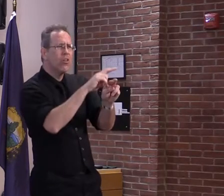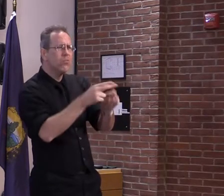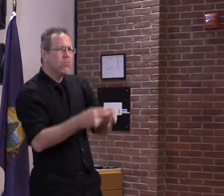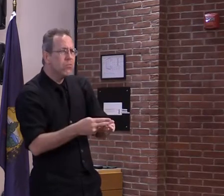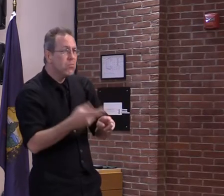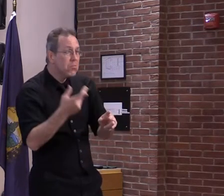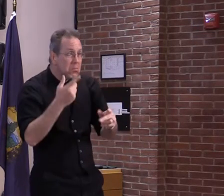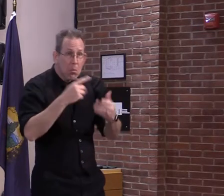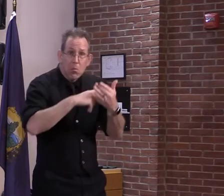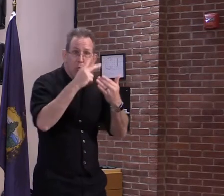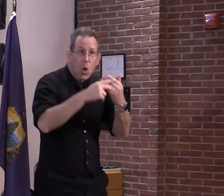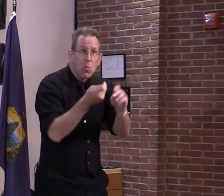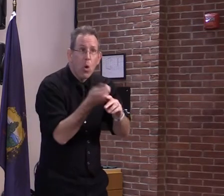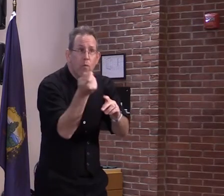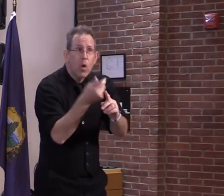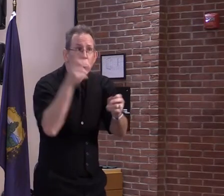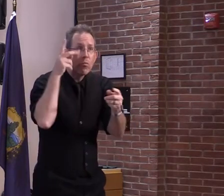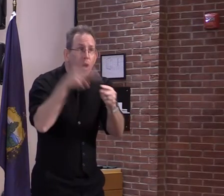that